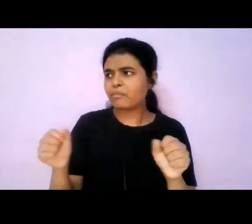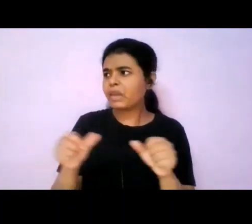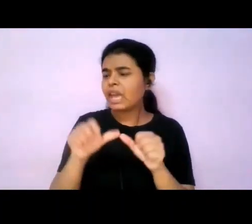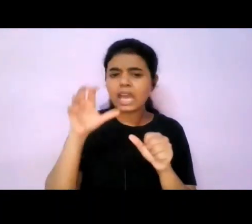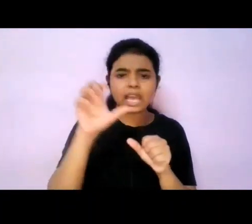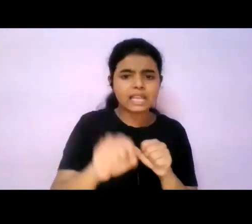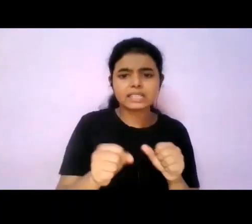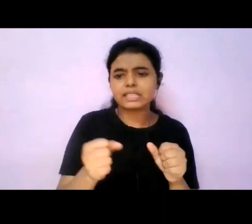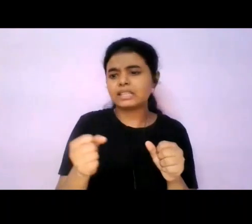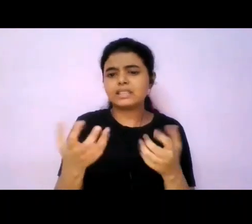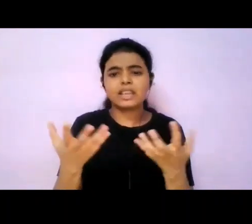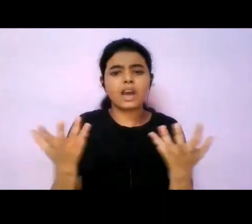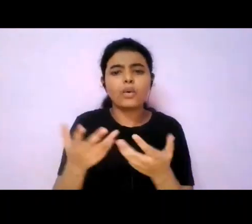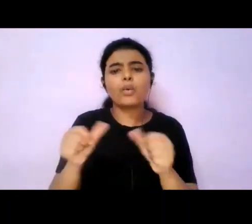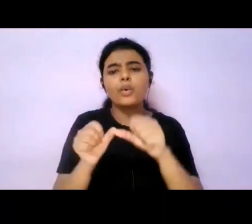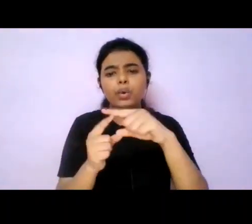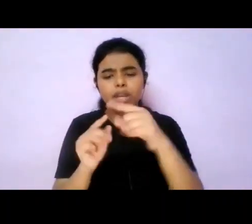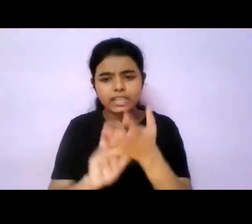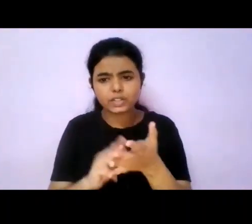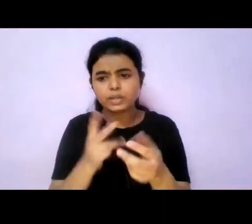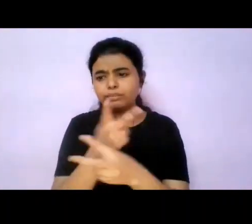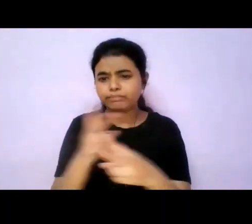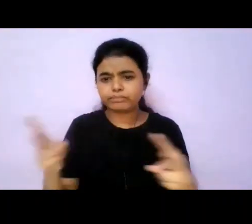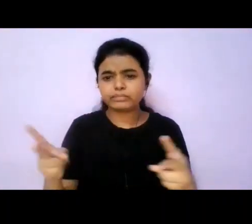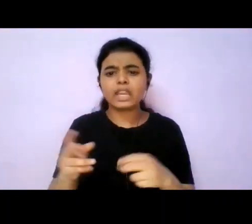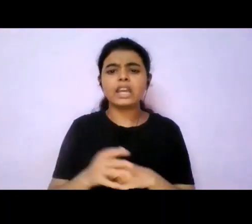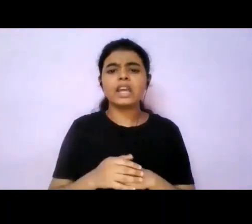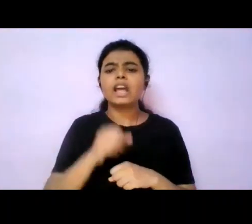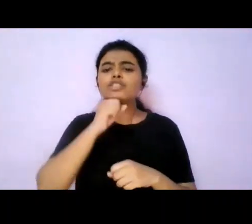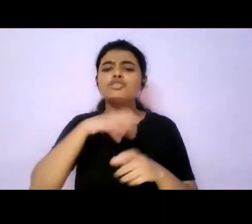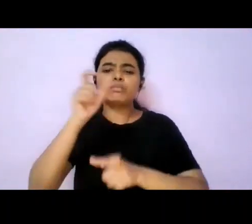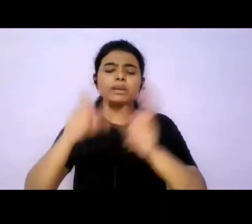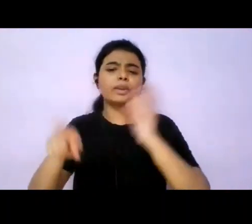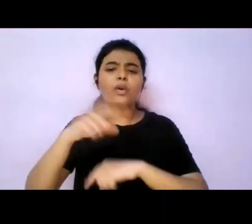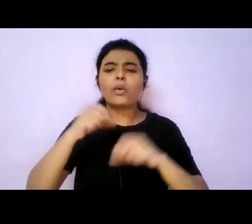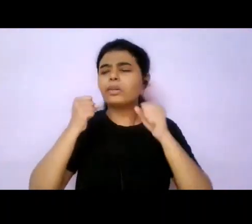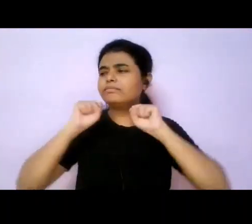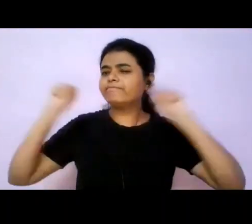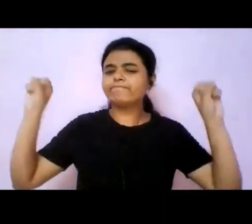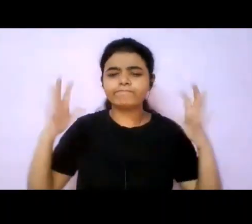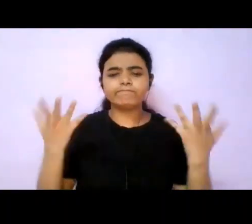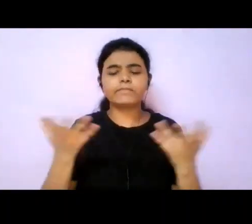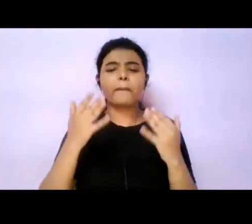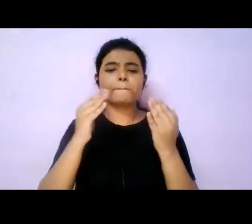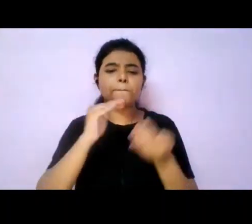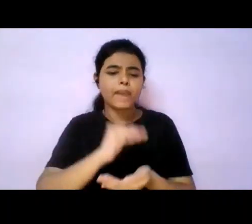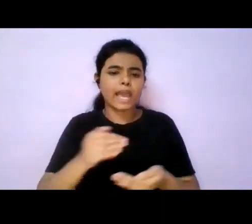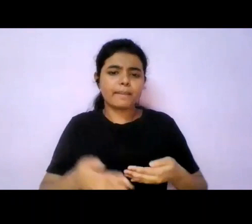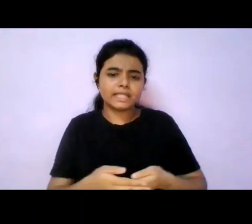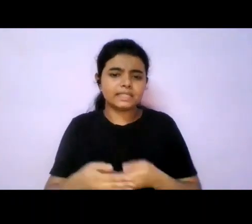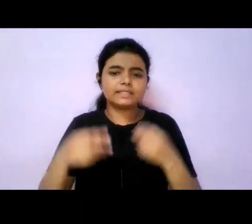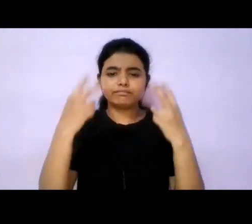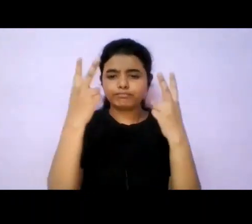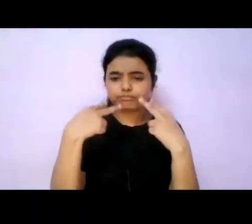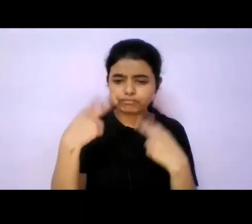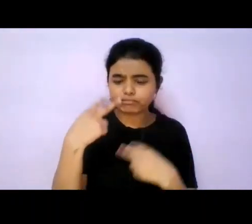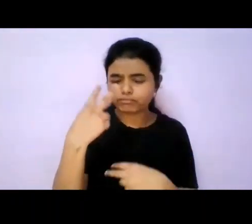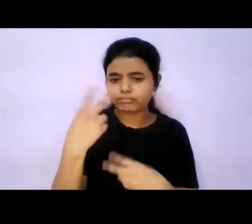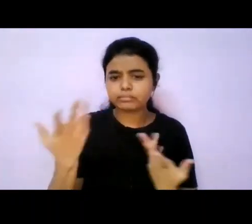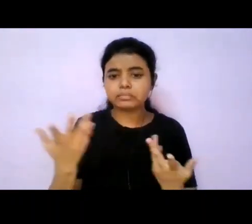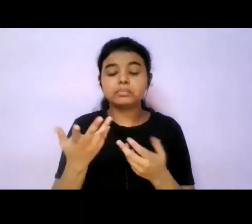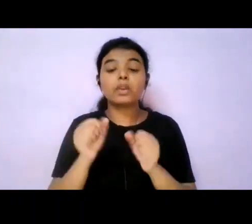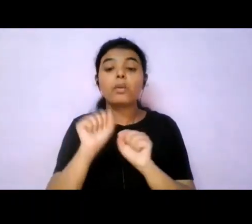ATM. Teenagers yawn. Babies cry. Parents manage their